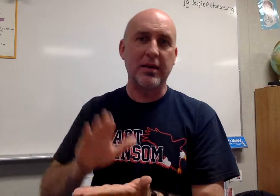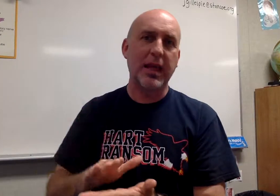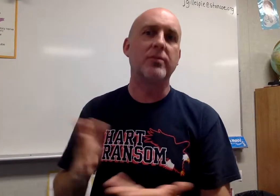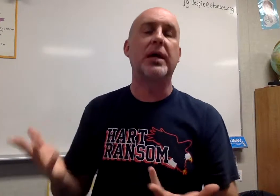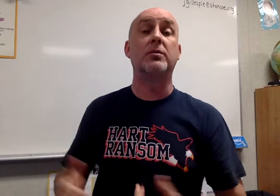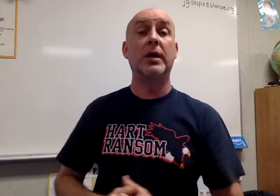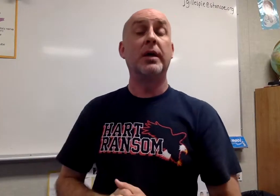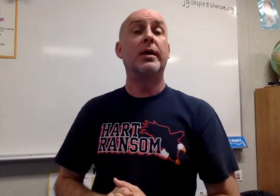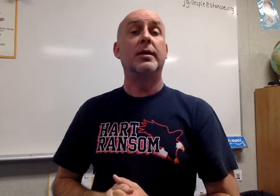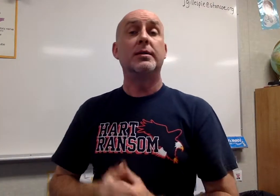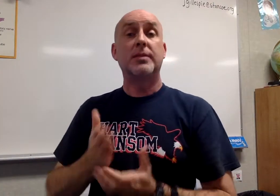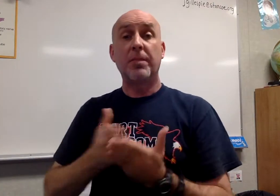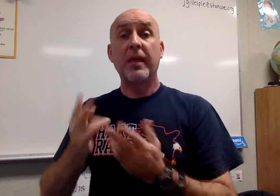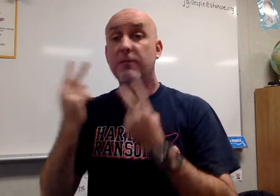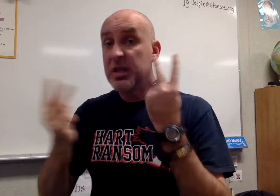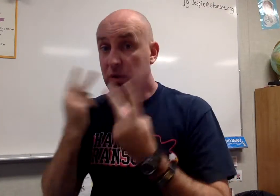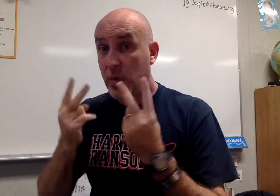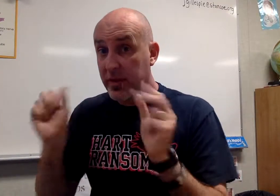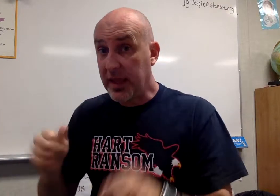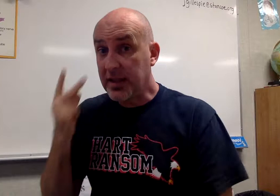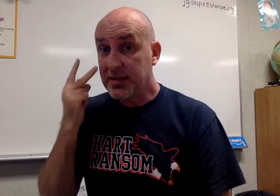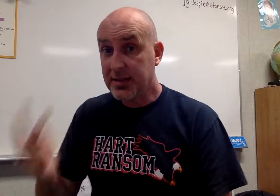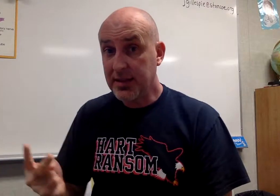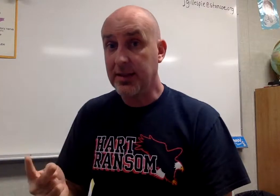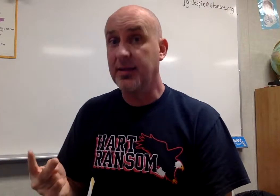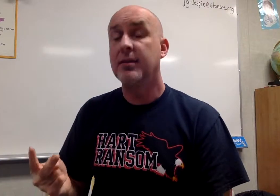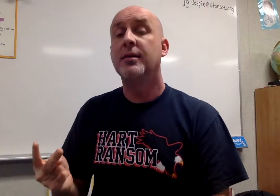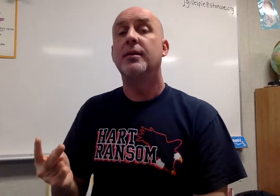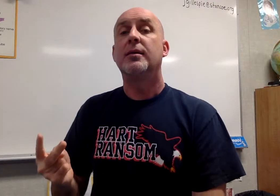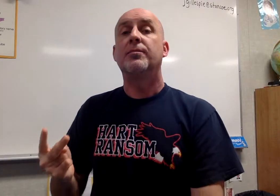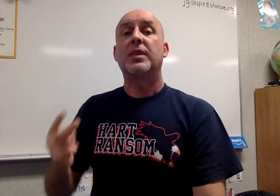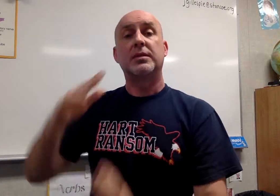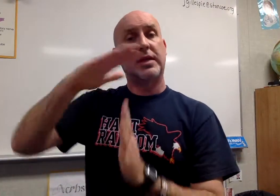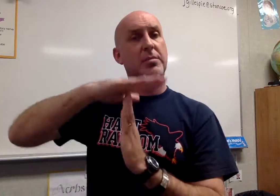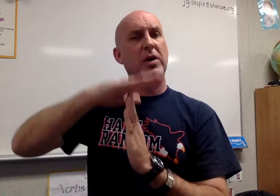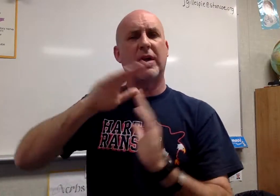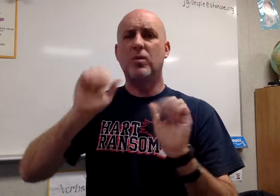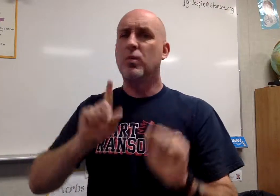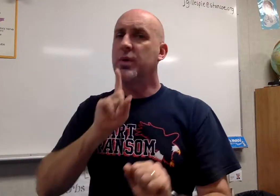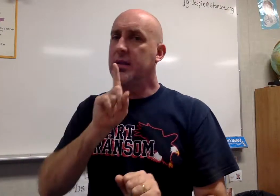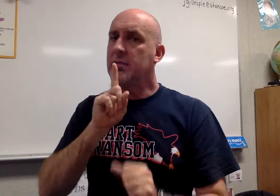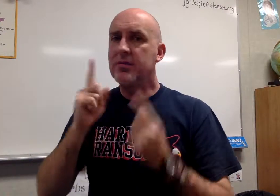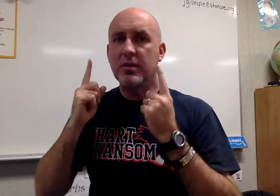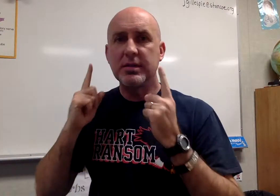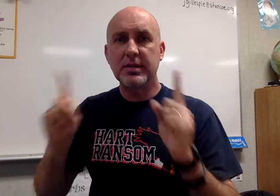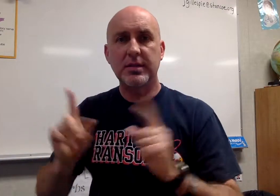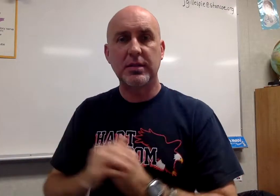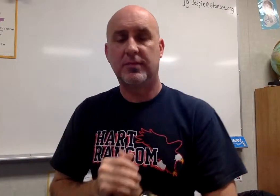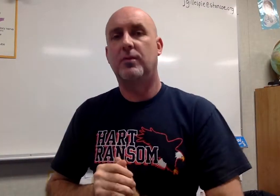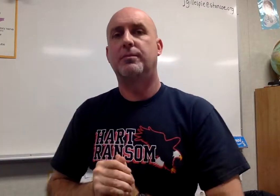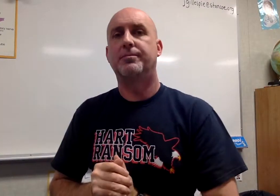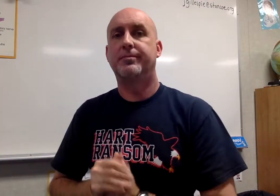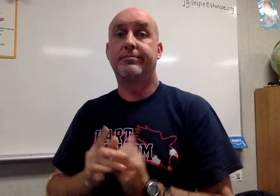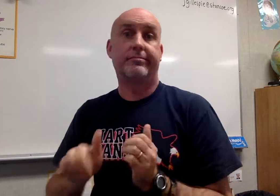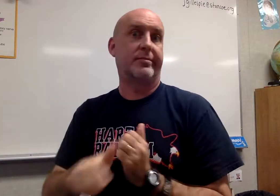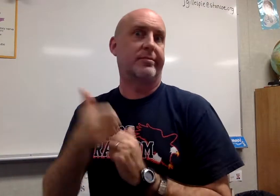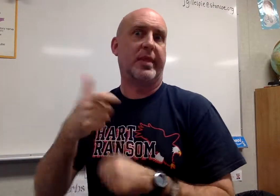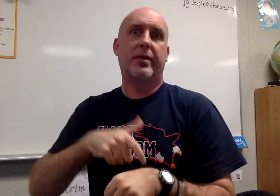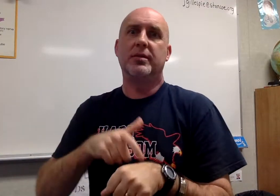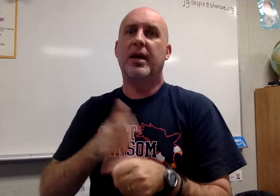count down. Something visual that they can see. Timeout can really be very successful. Other times,